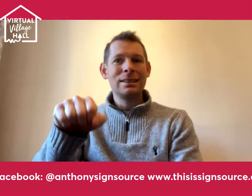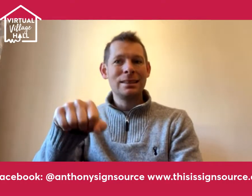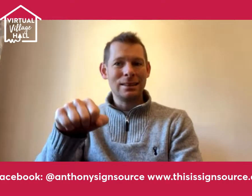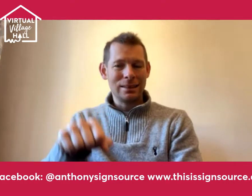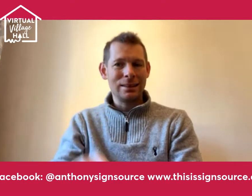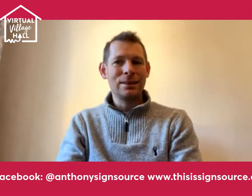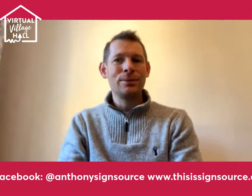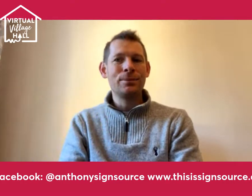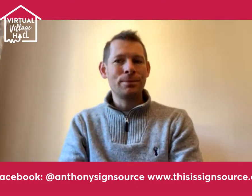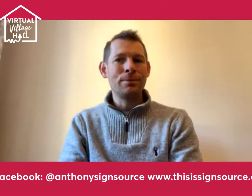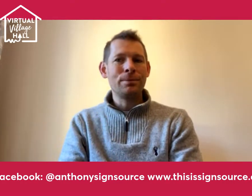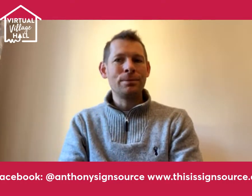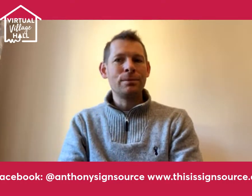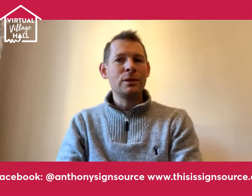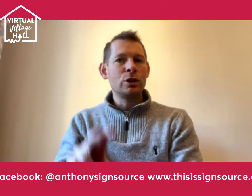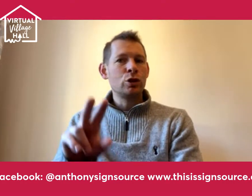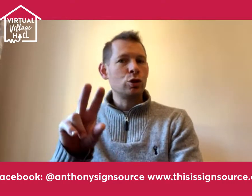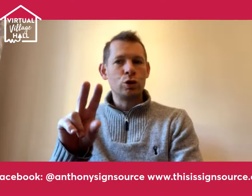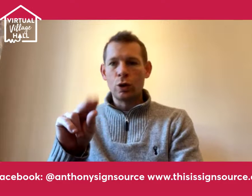And that's a sign for yes